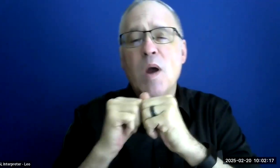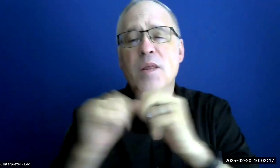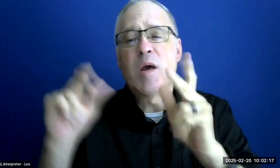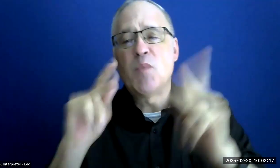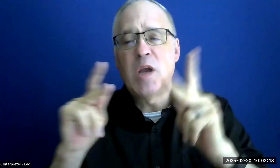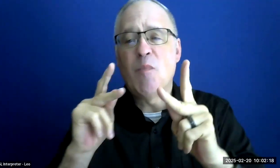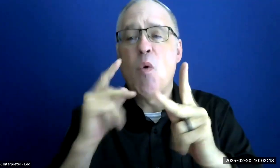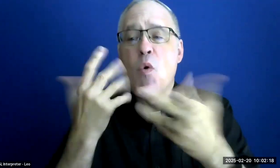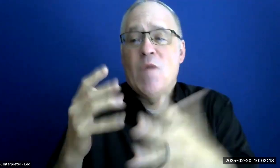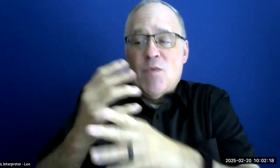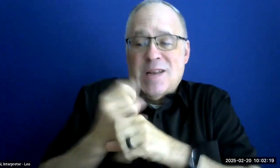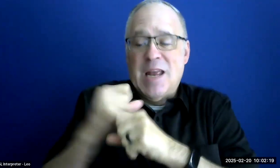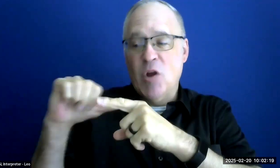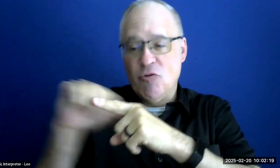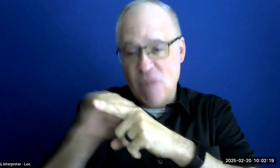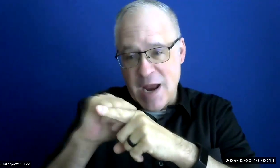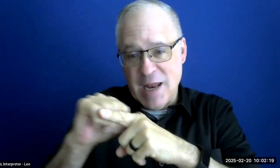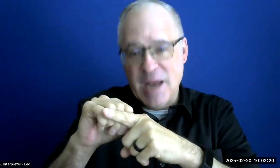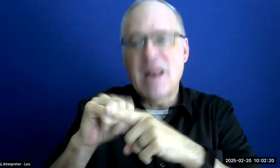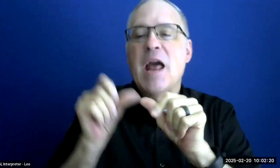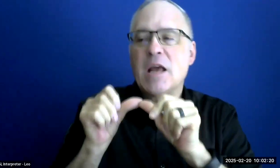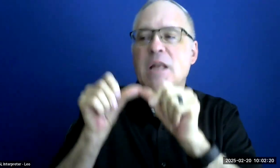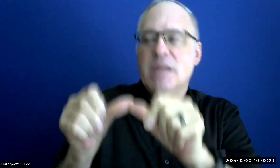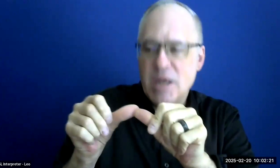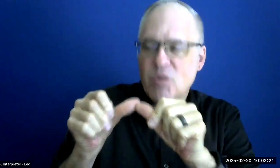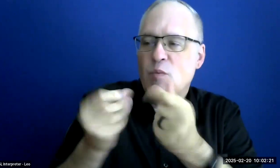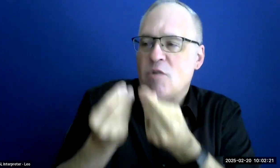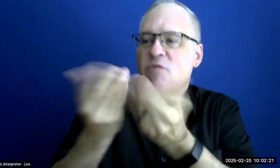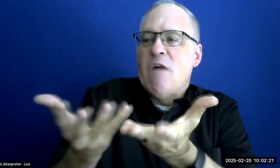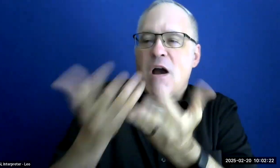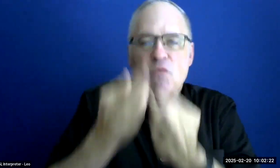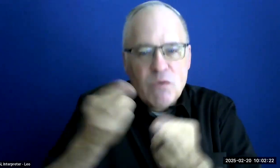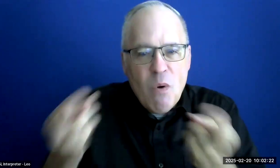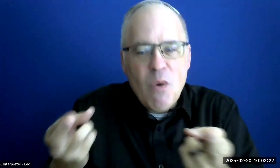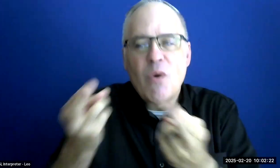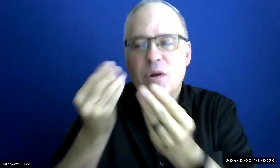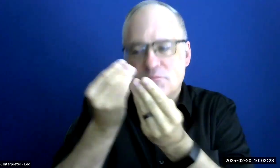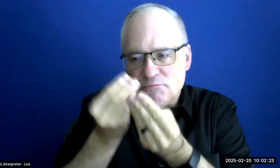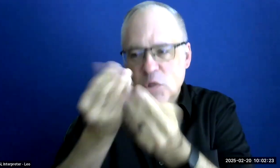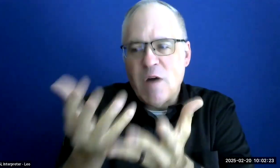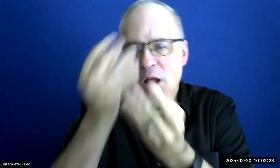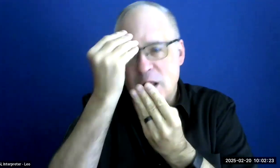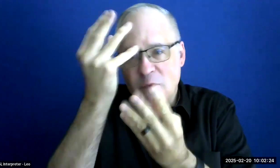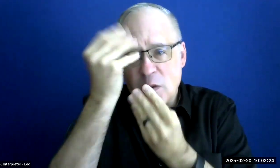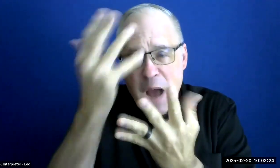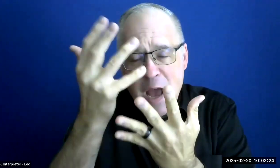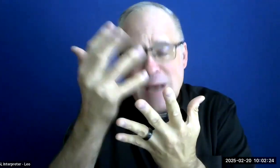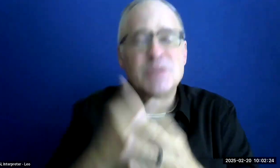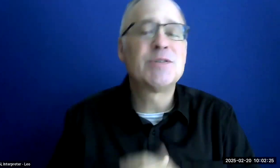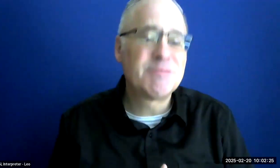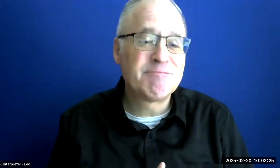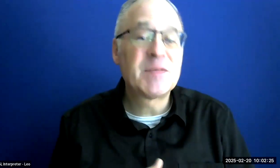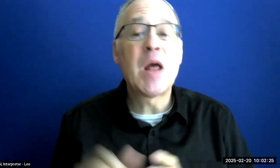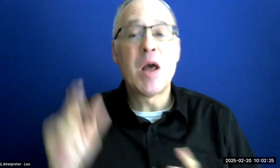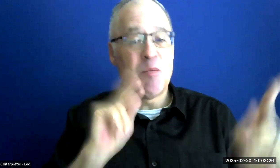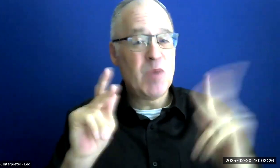providing them with ongoing information and resources. Those persons who attended those trainings and have been